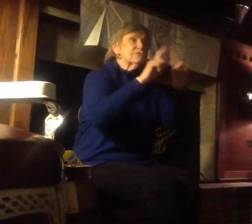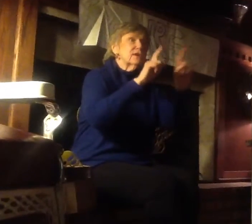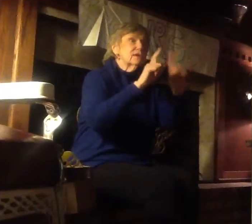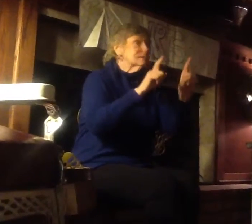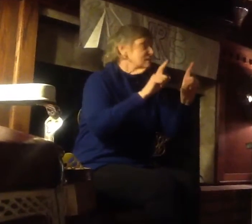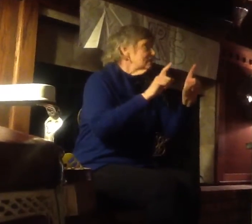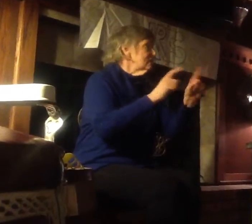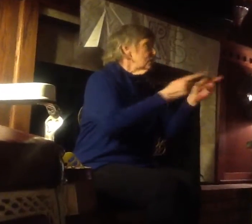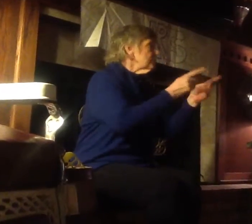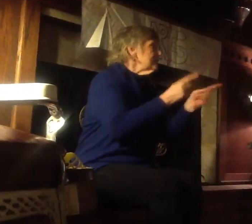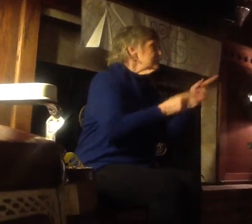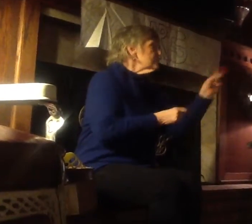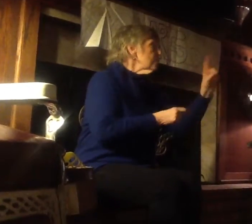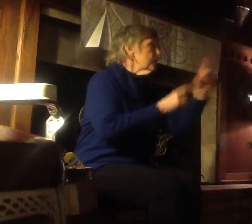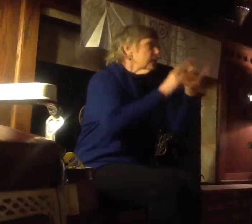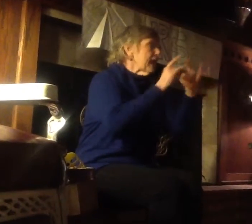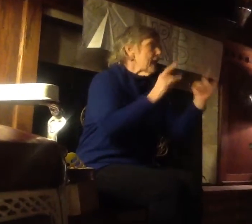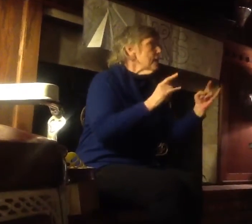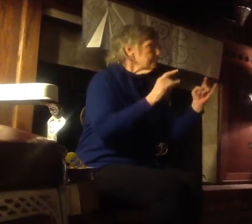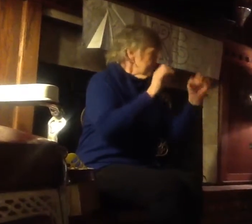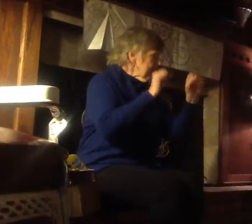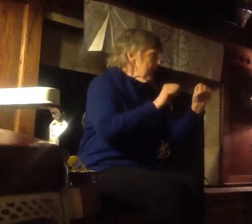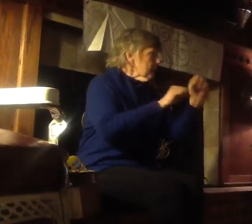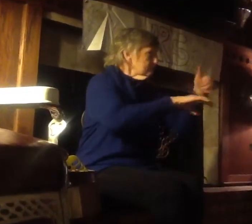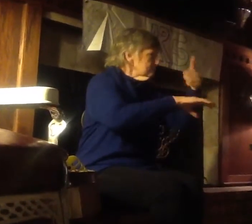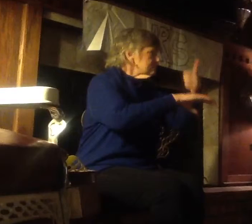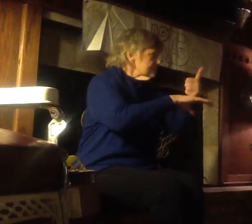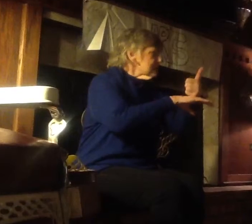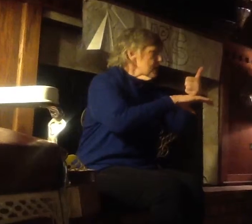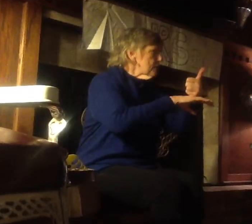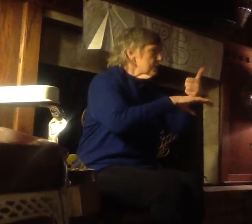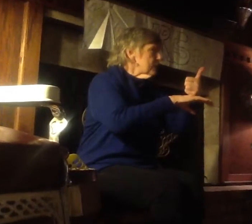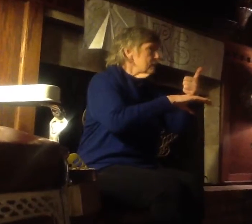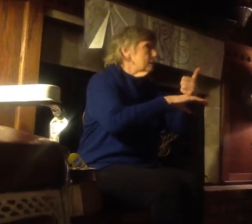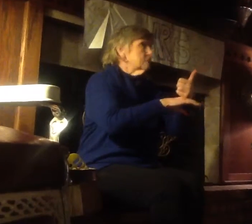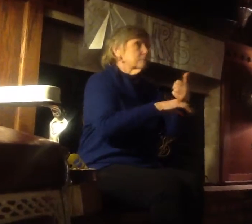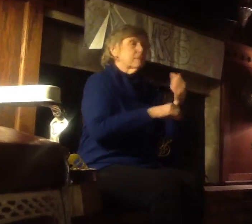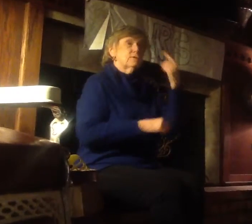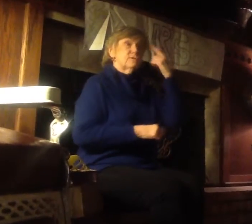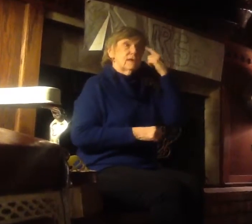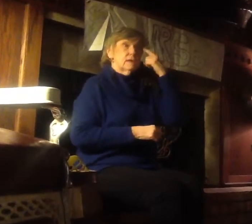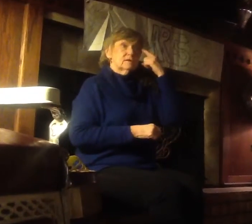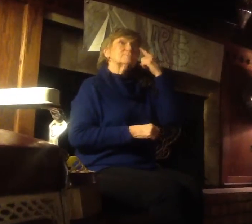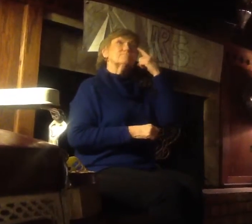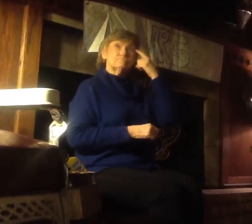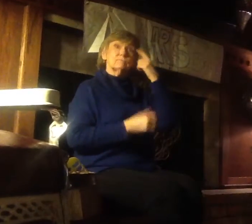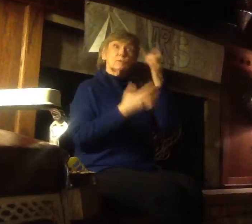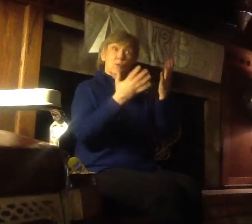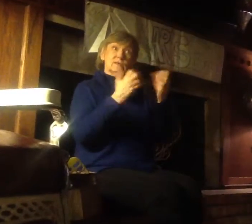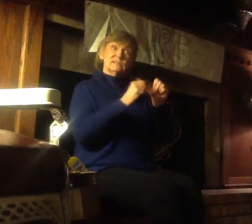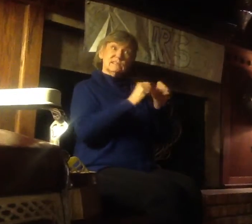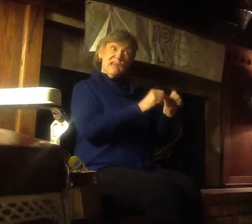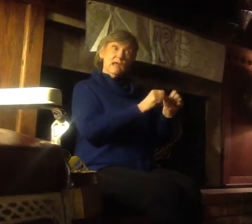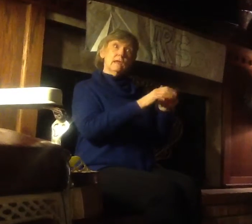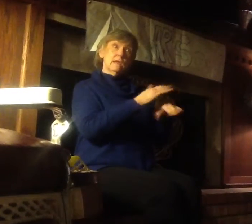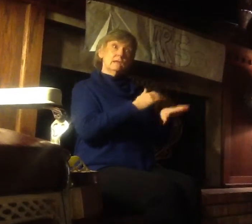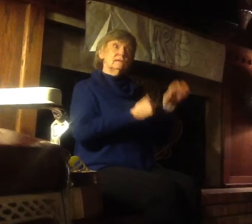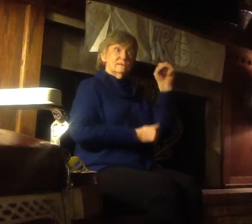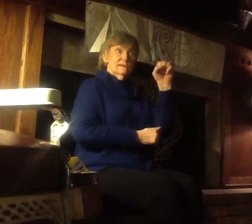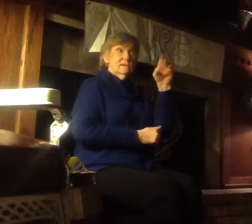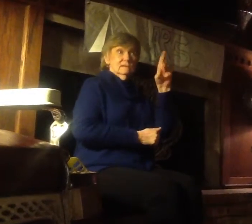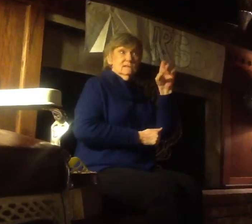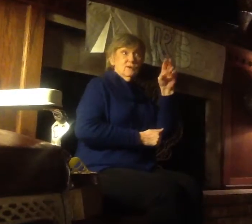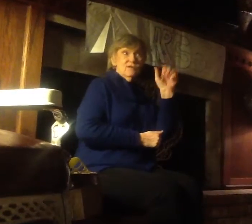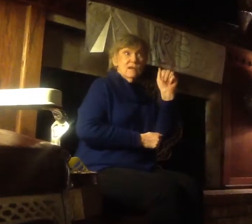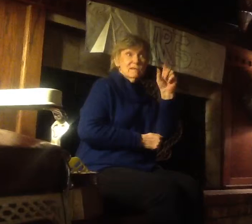contact different places where camp can set up. Think, want to stay